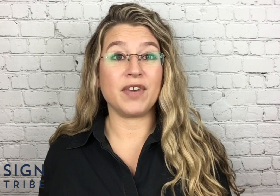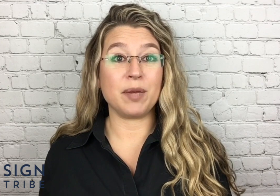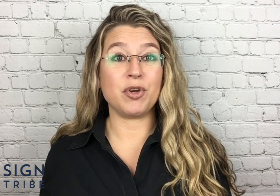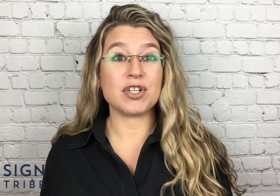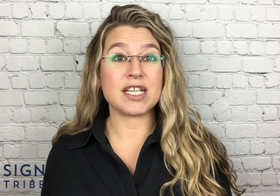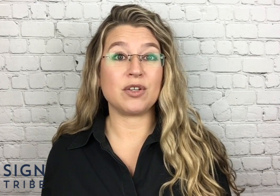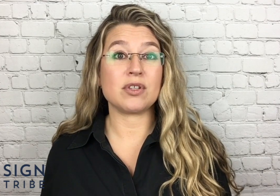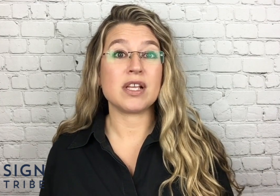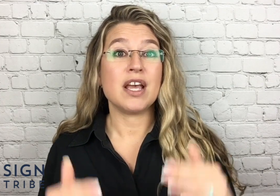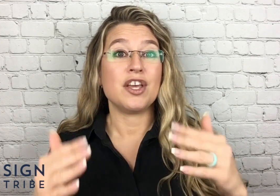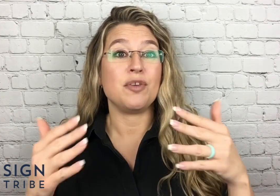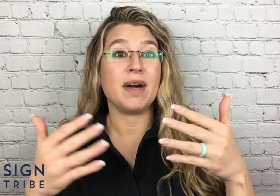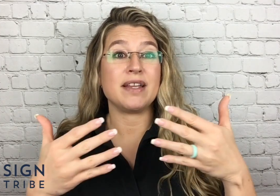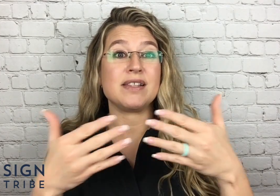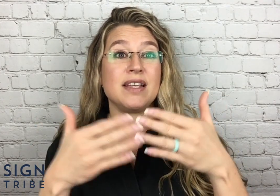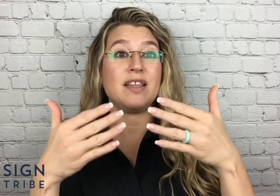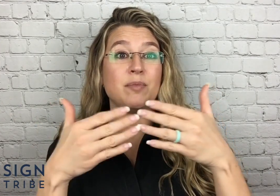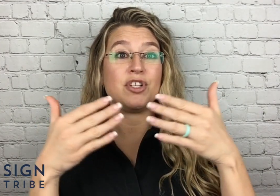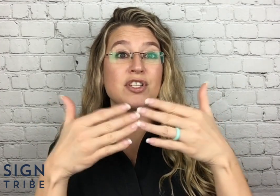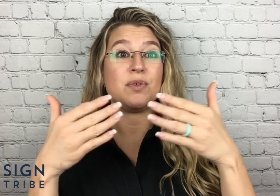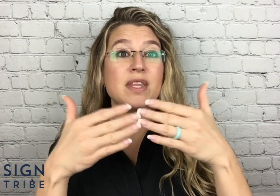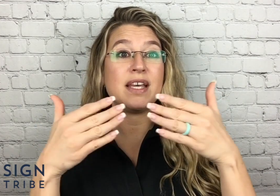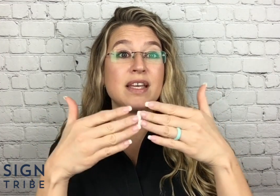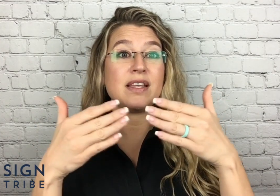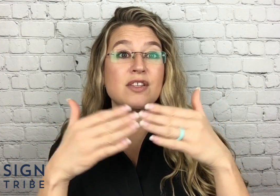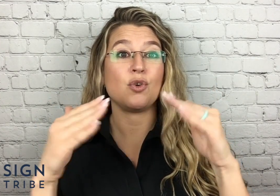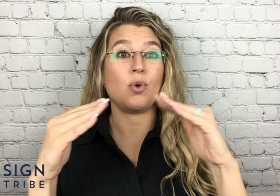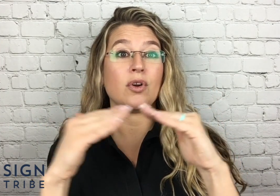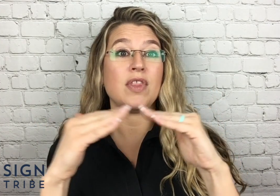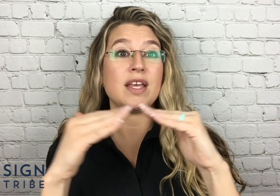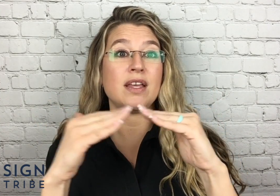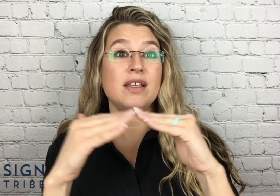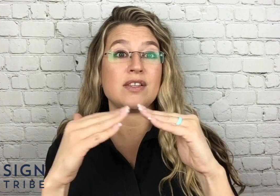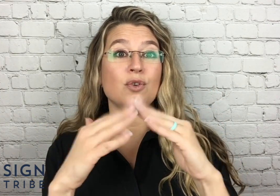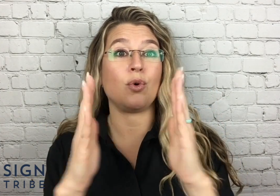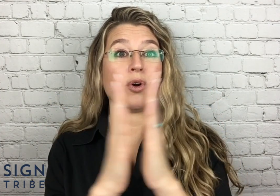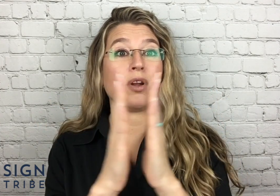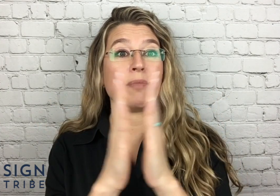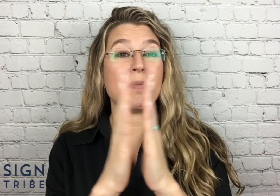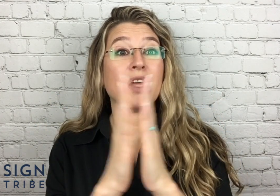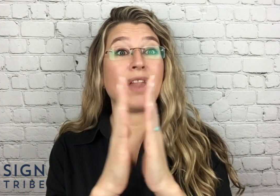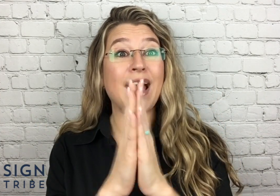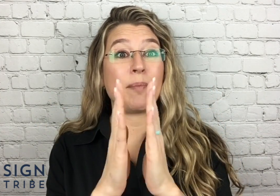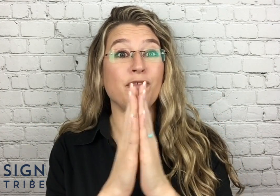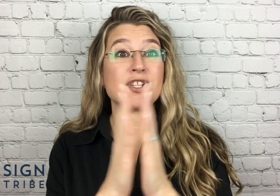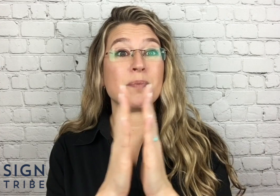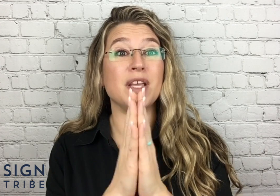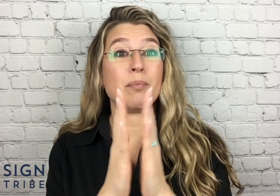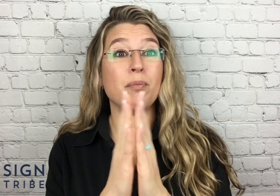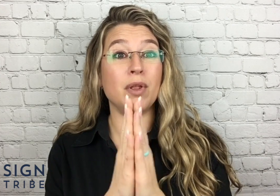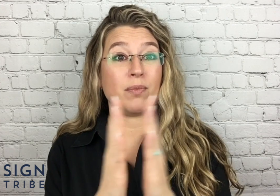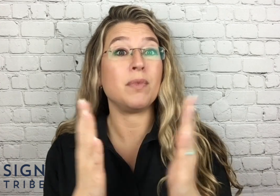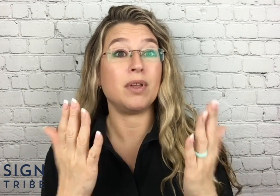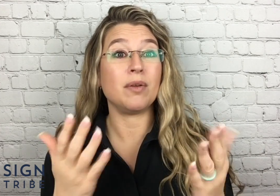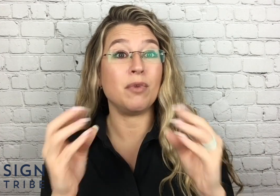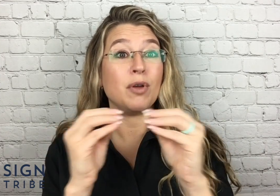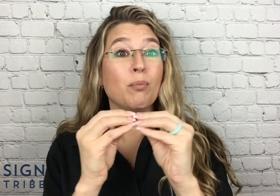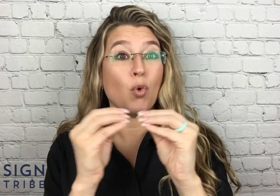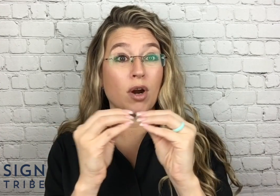motor skills. You might see them just do this, or maybe clap for something more,